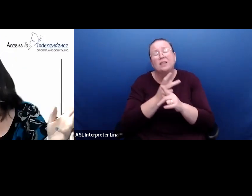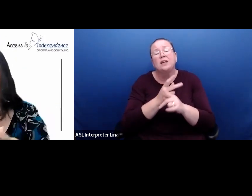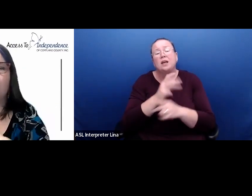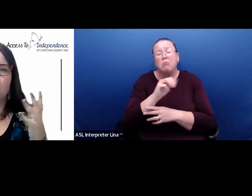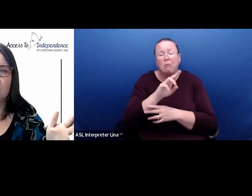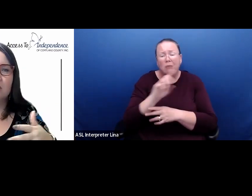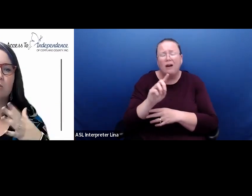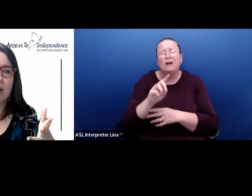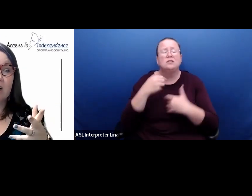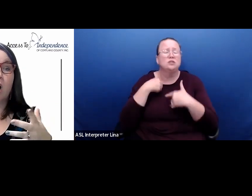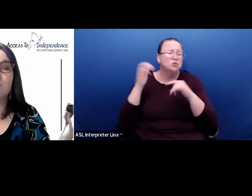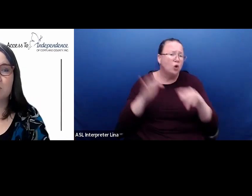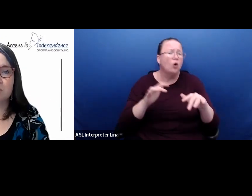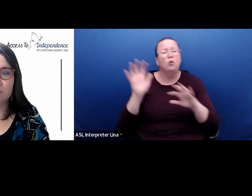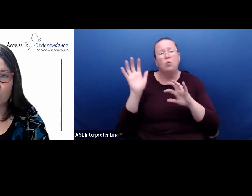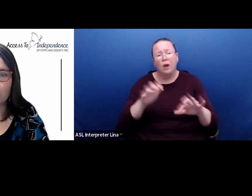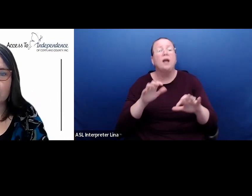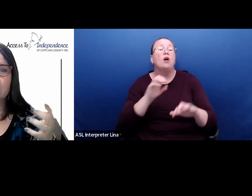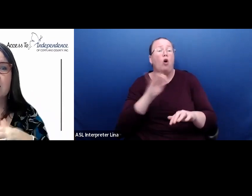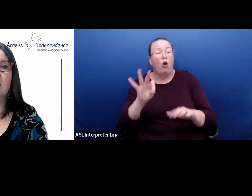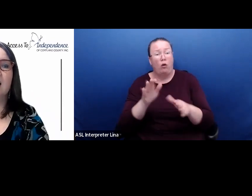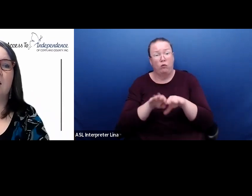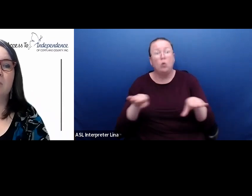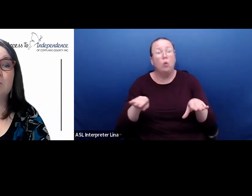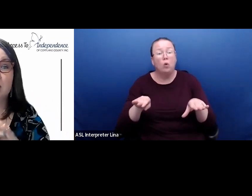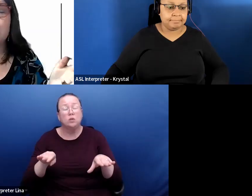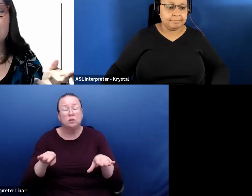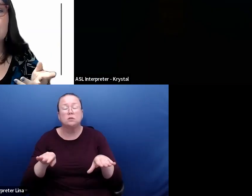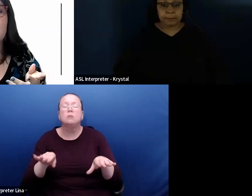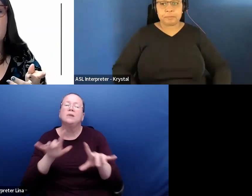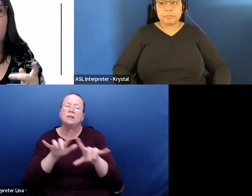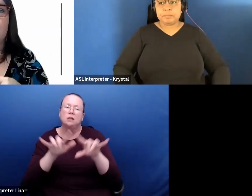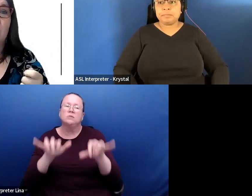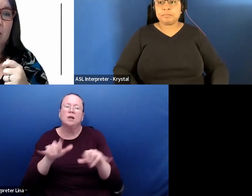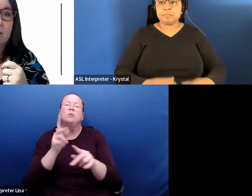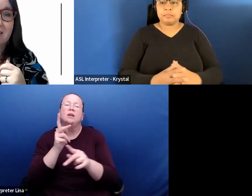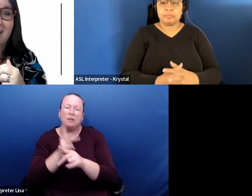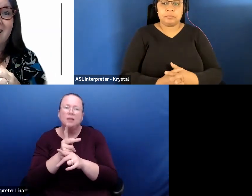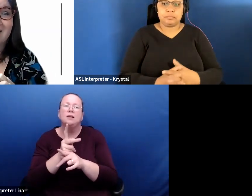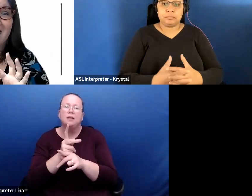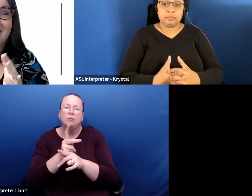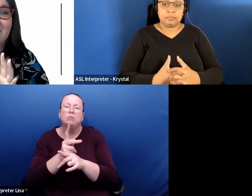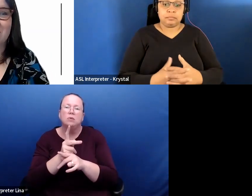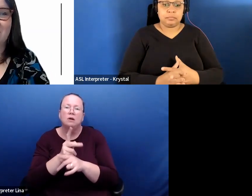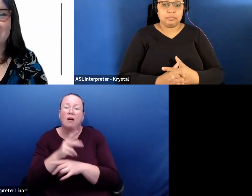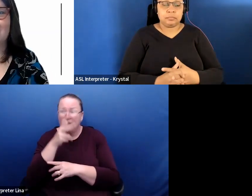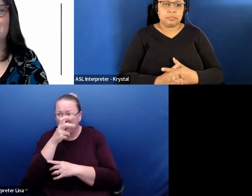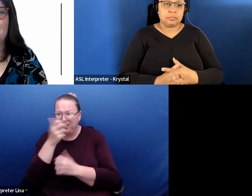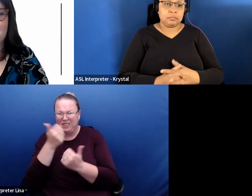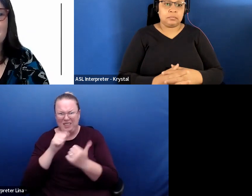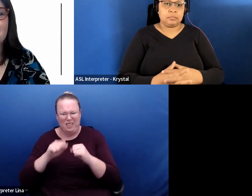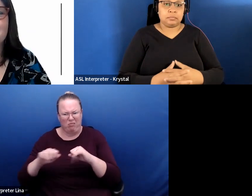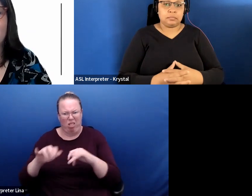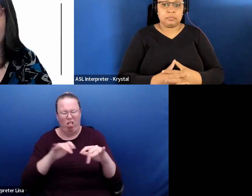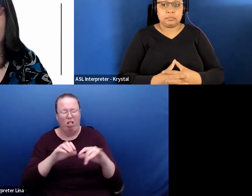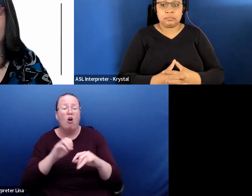mud, snow, rain off the person's floors, but also help keep the bugs and any creepy crawlies off your